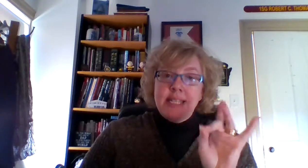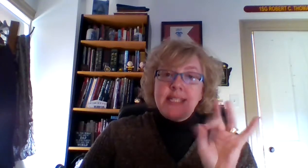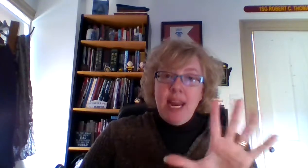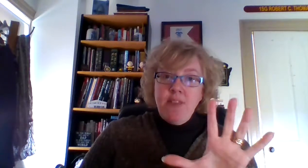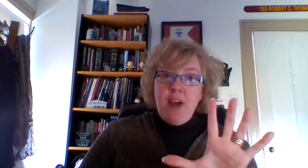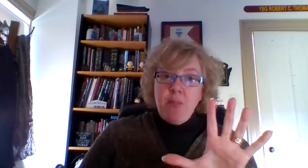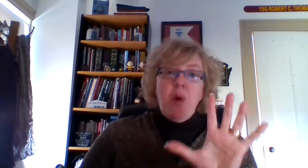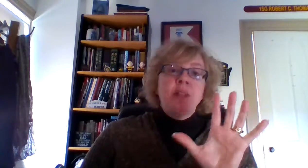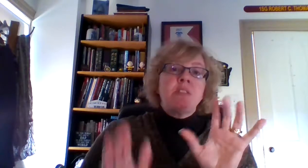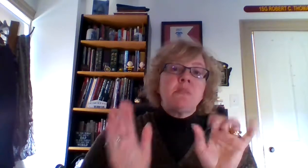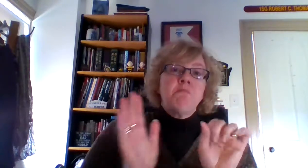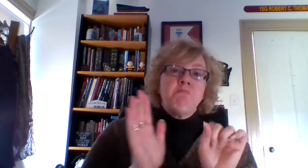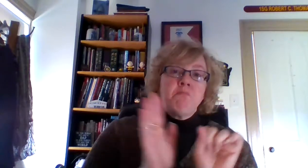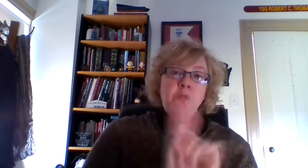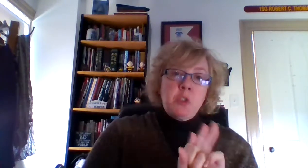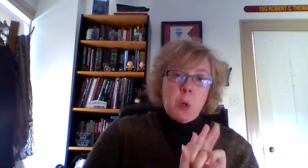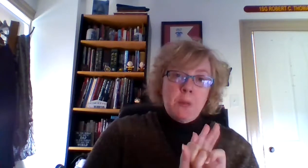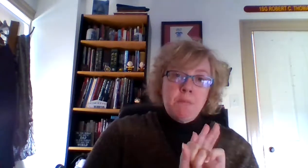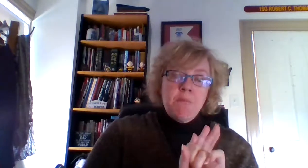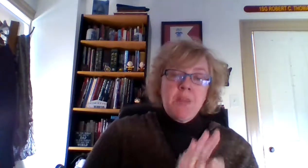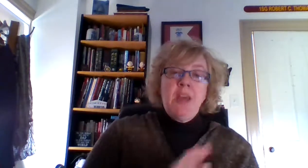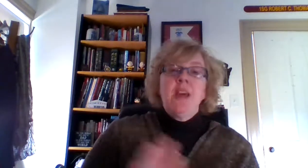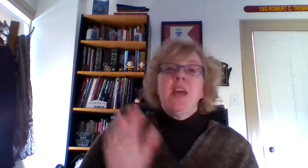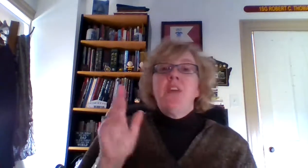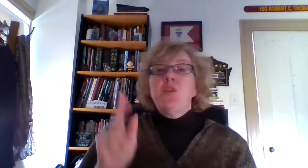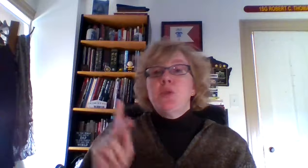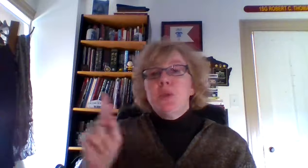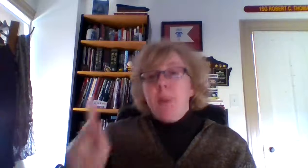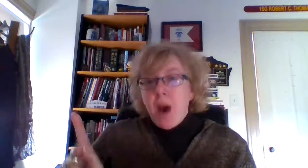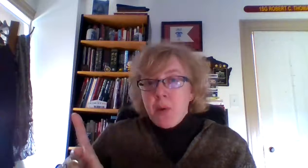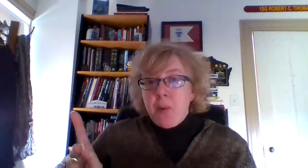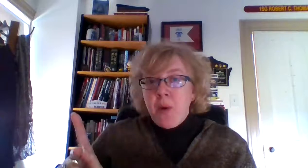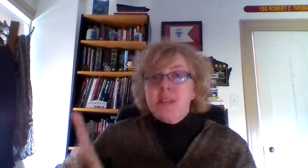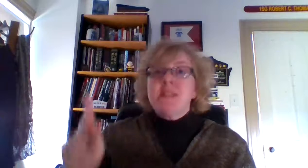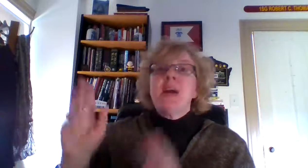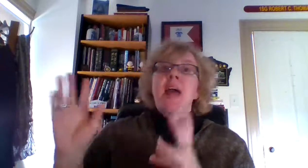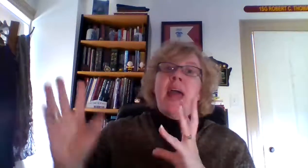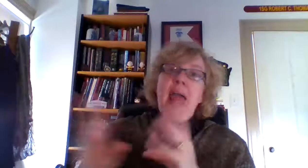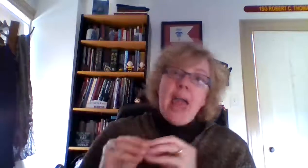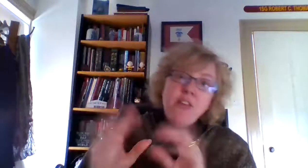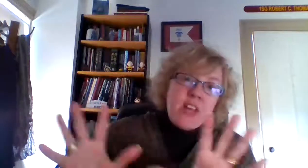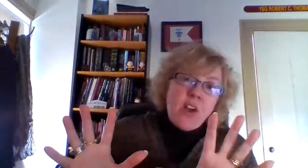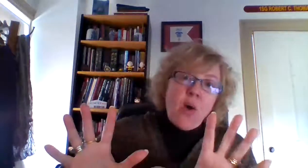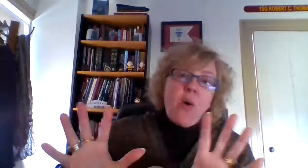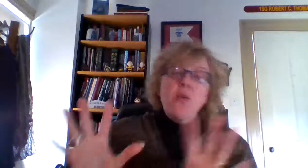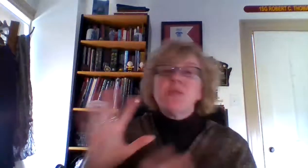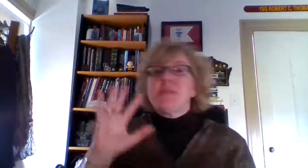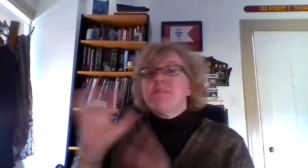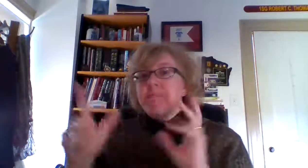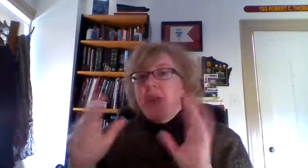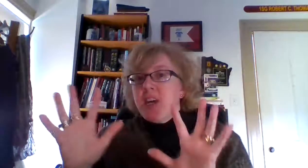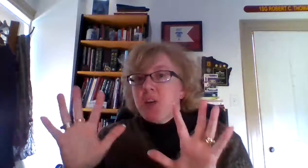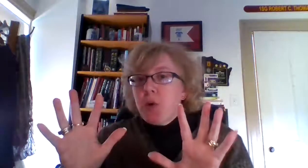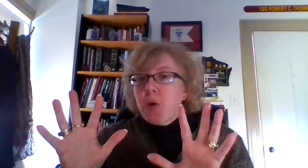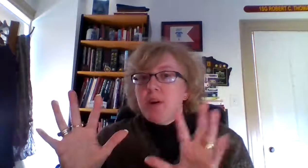it's 85 points total. If you do the PowerPoint, add videos, make it